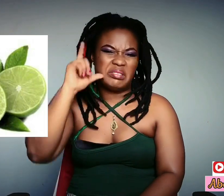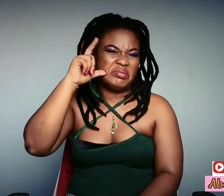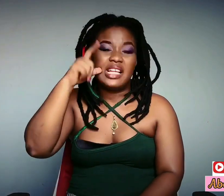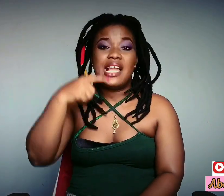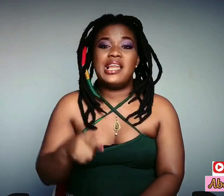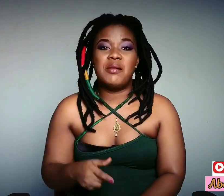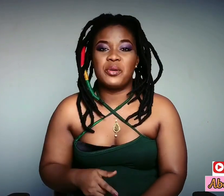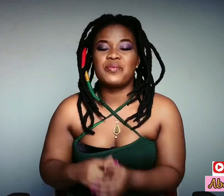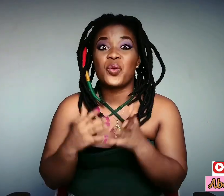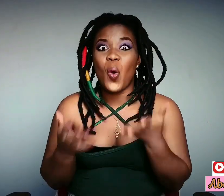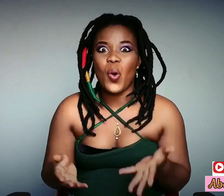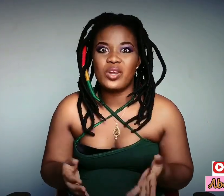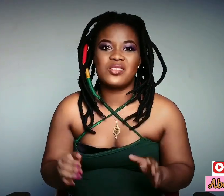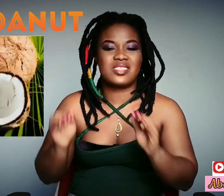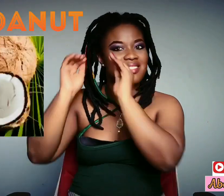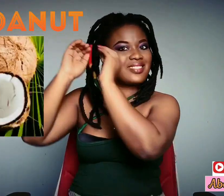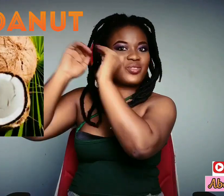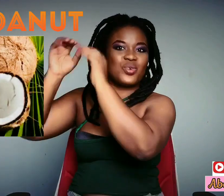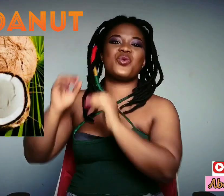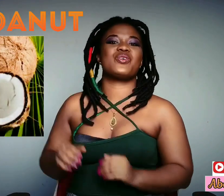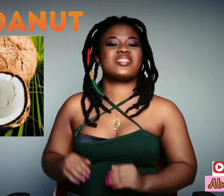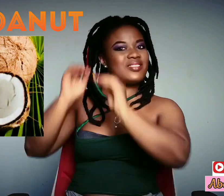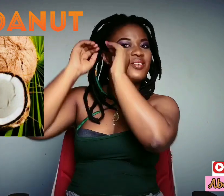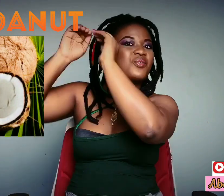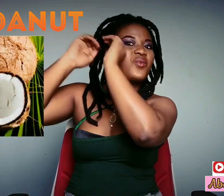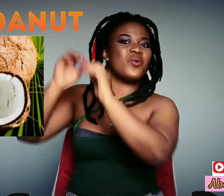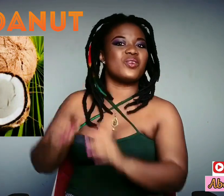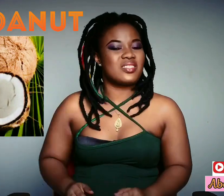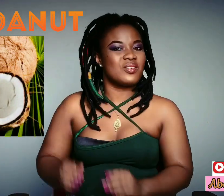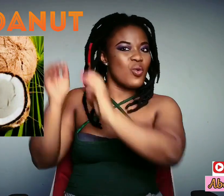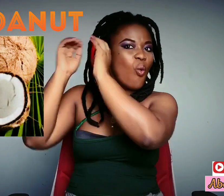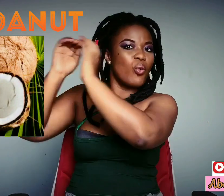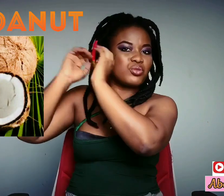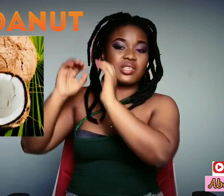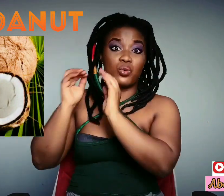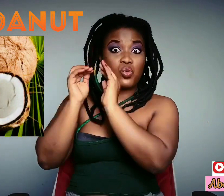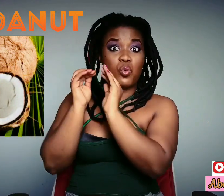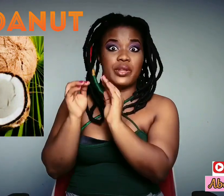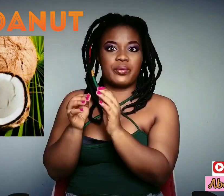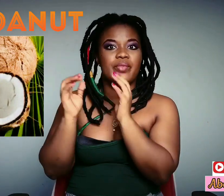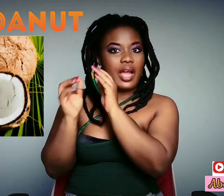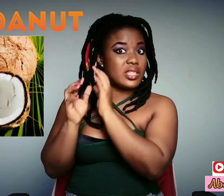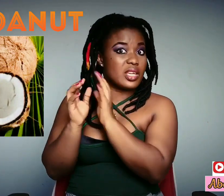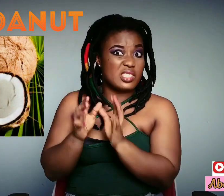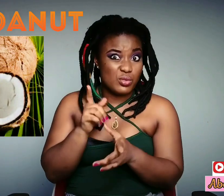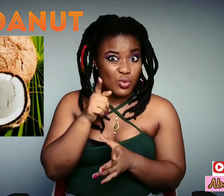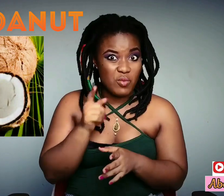Lemon. Lemon. Coconut. Coconut. Coconut. Oh, what's in there? What's good? I check it since